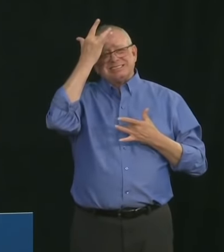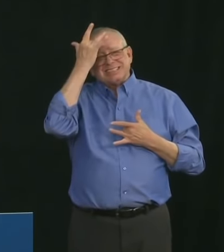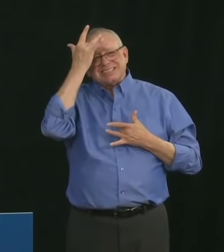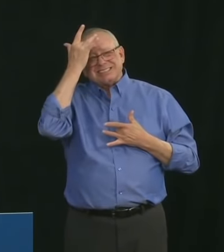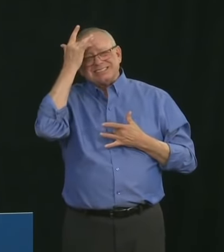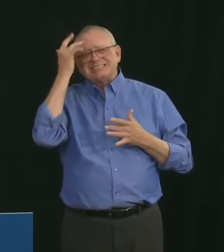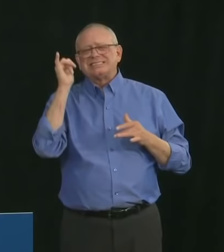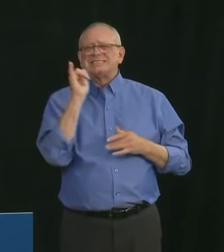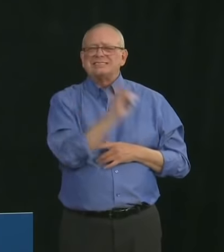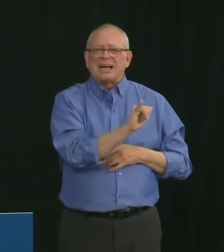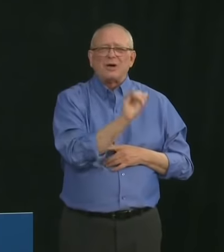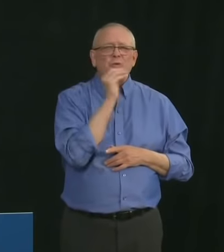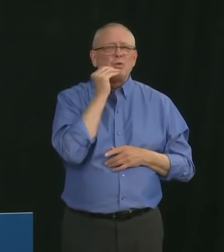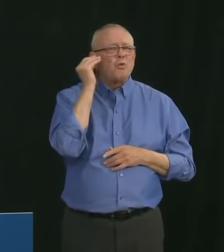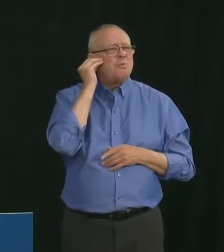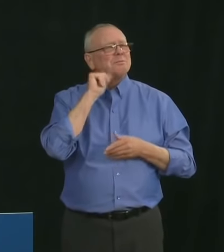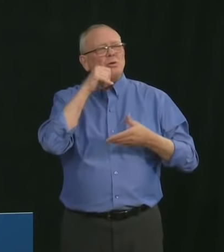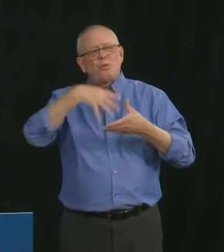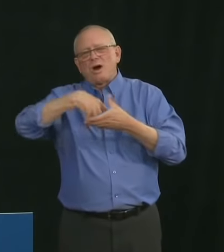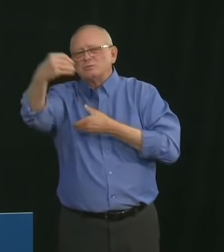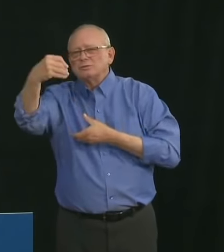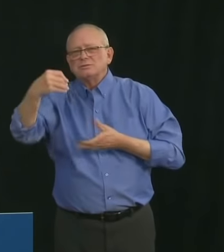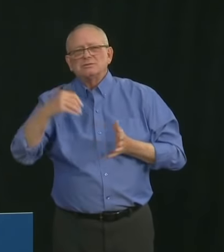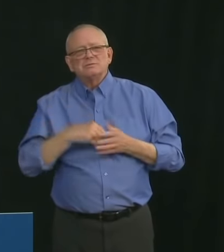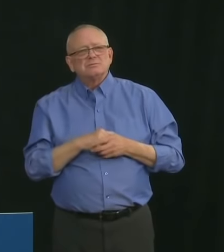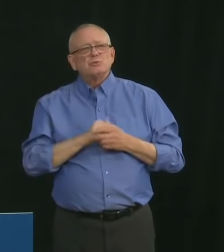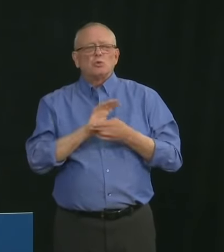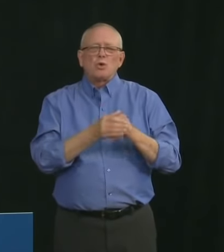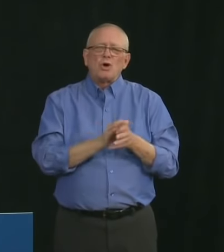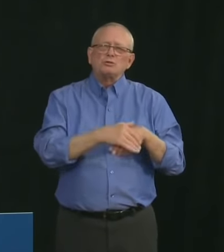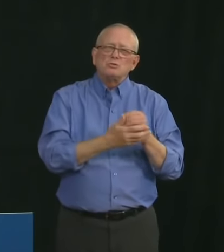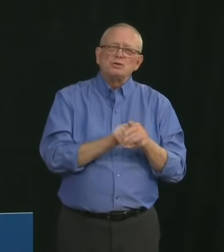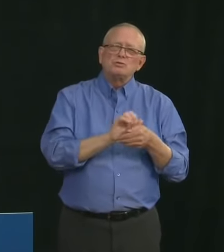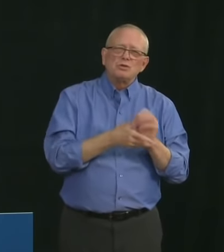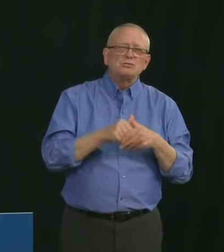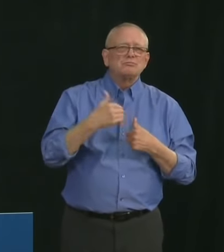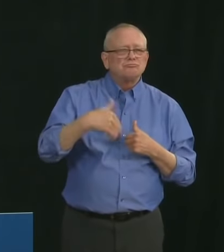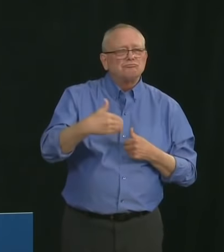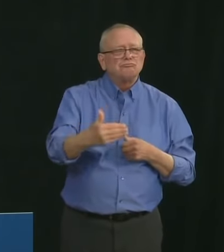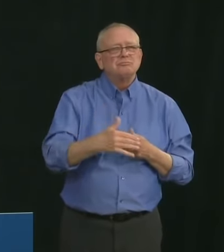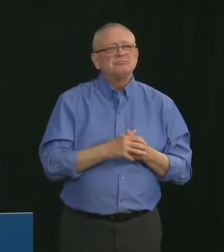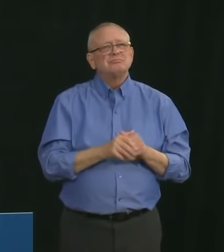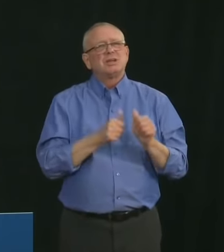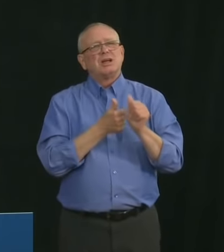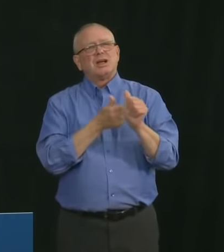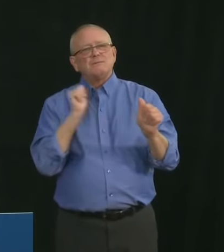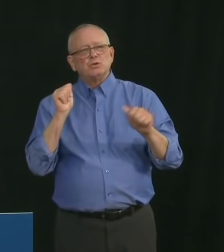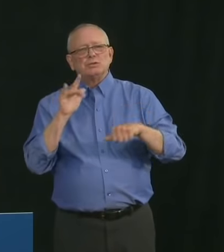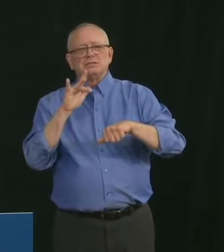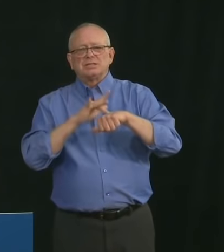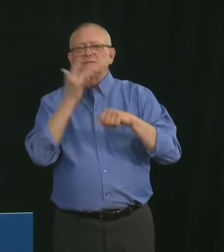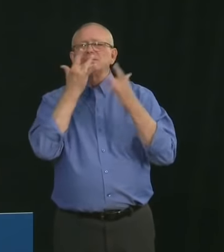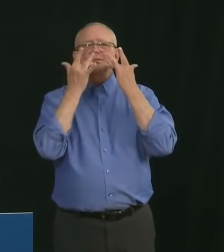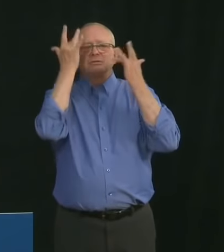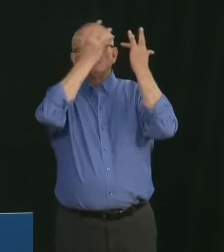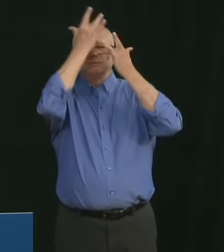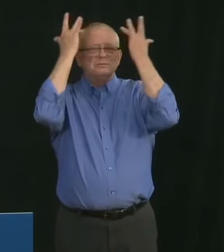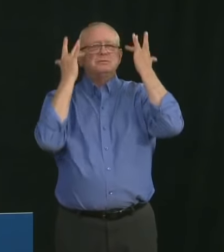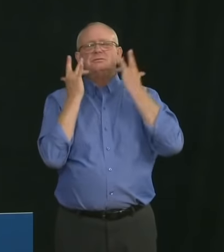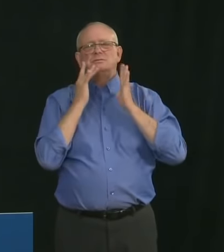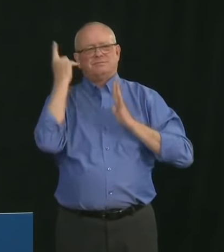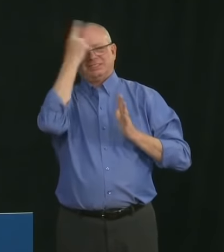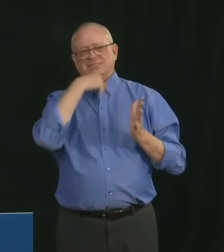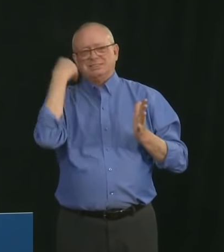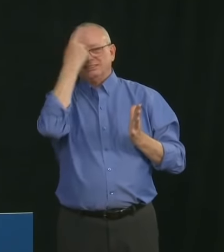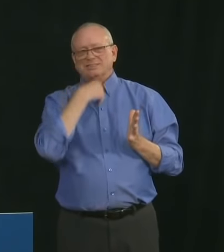not touching our faces, those really basic things. If all of us do that, then we are going to be able to keep the active cases